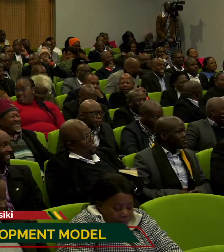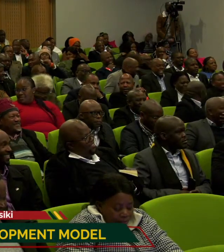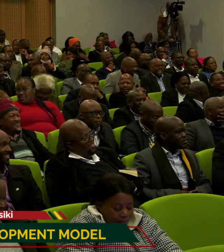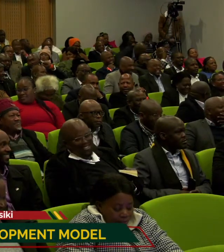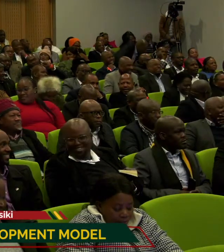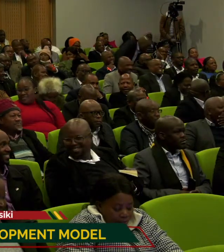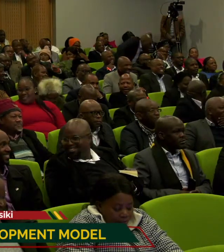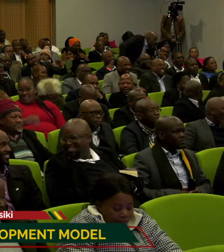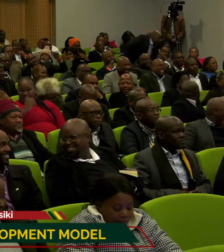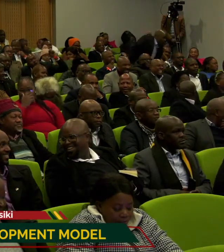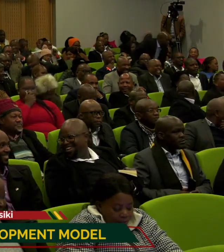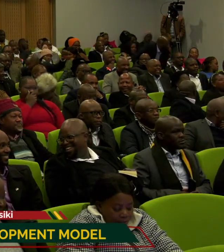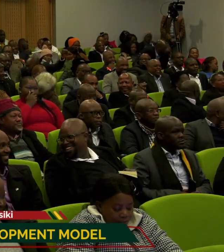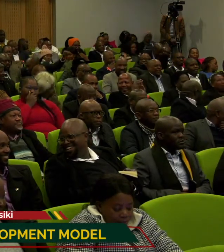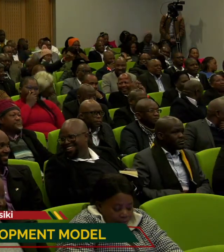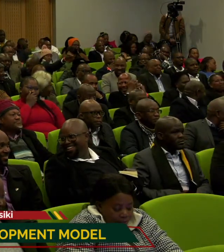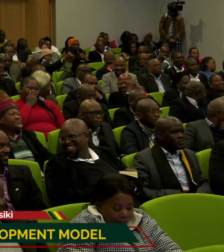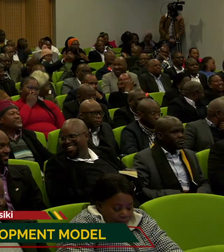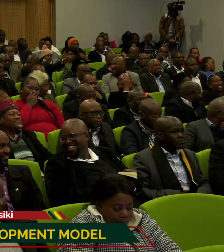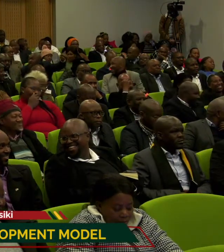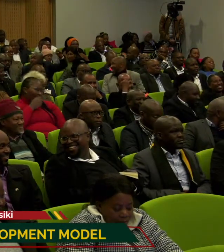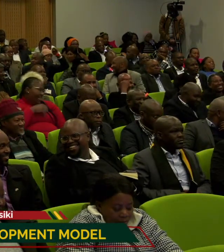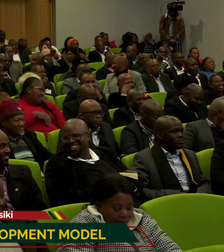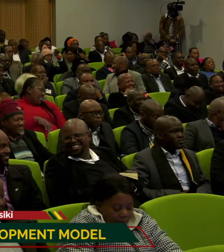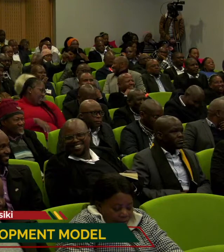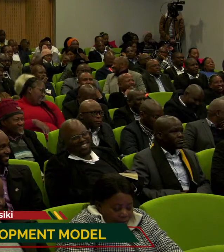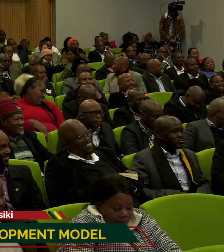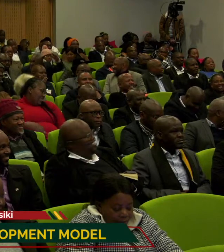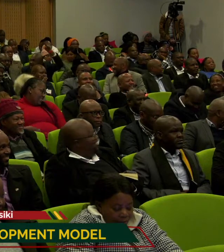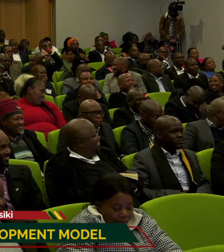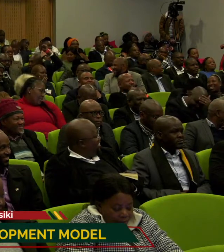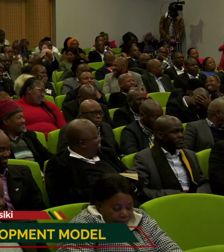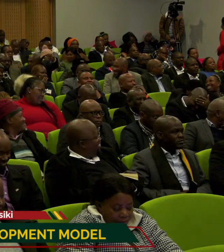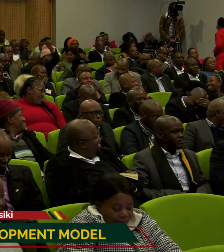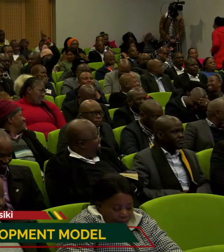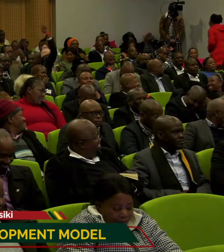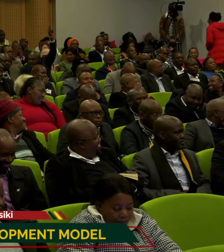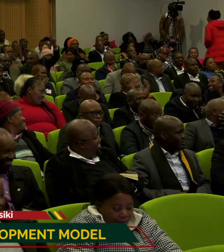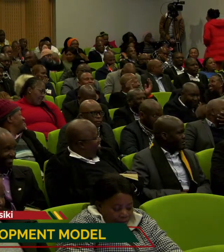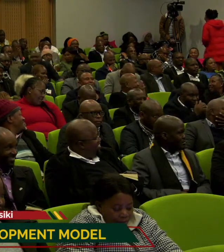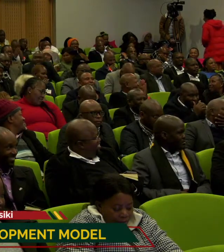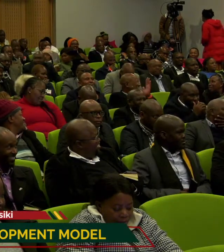Upgrade, yase second beach. Small scale fisheries.